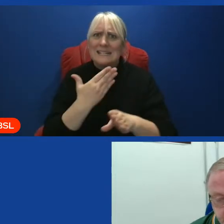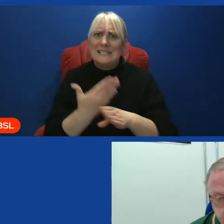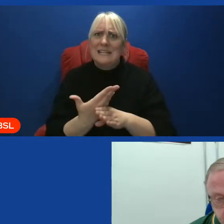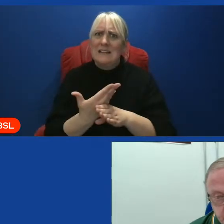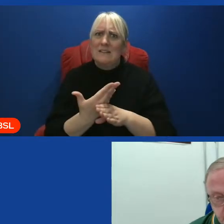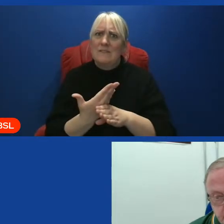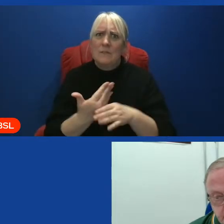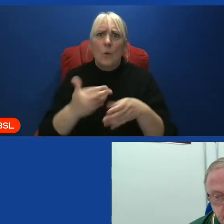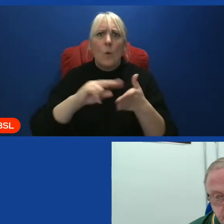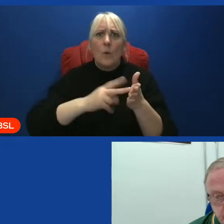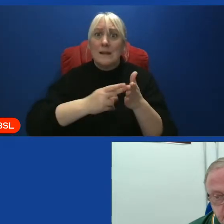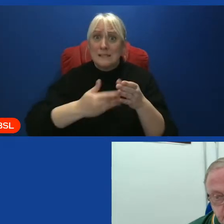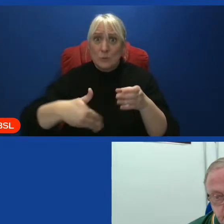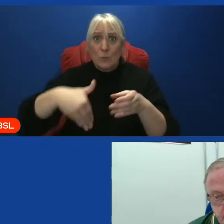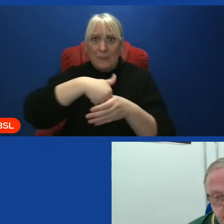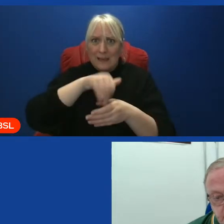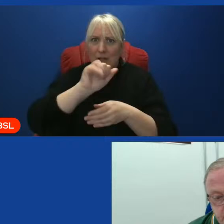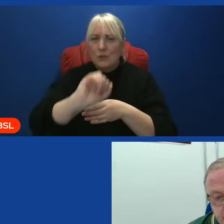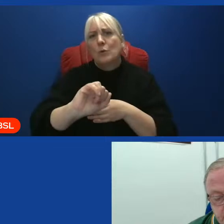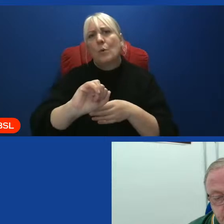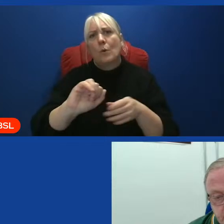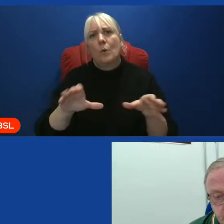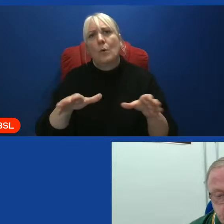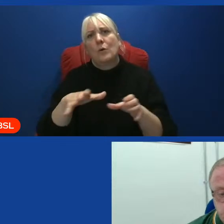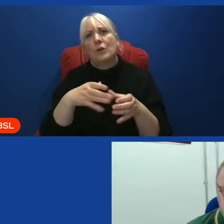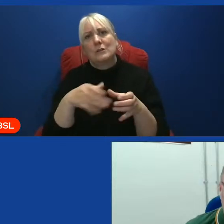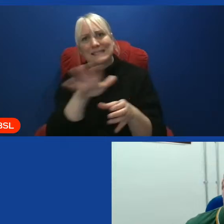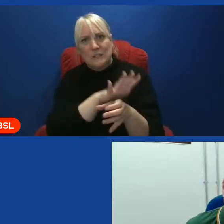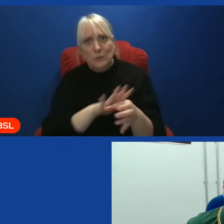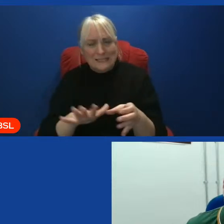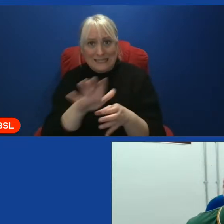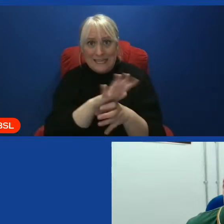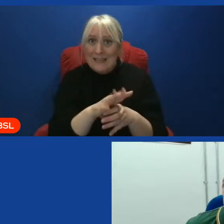your constituencies. There are people out there that can help.